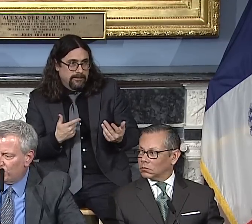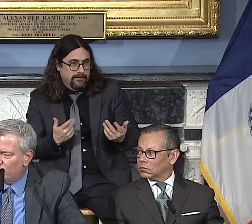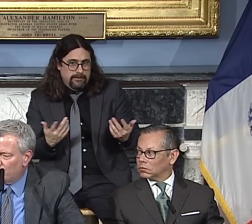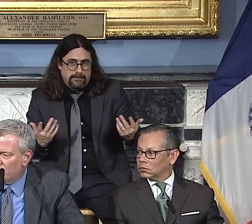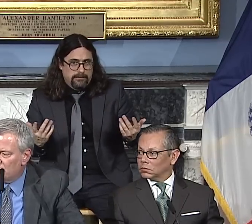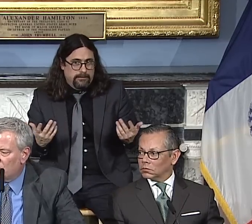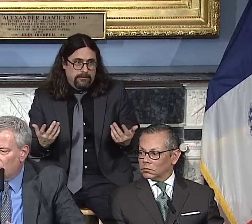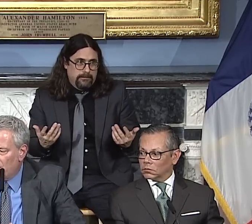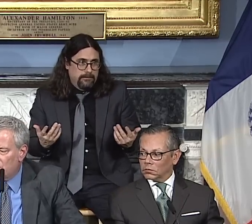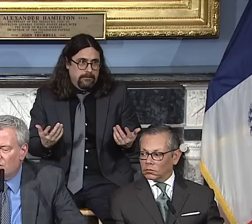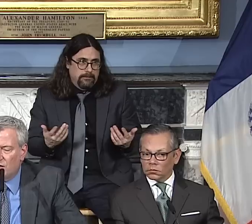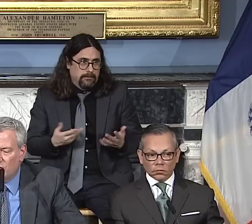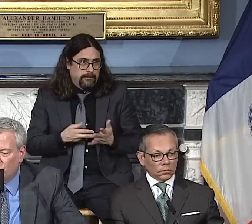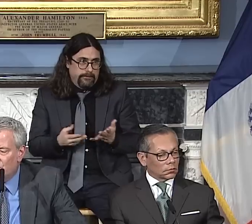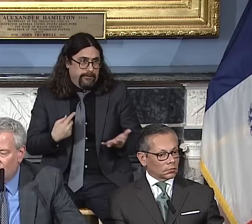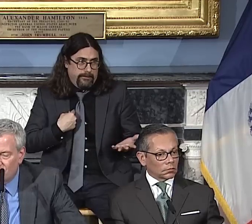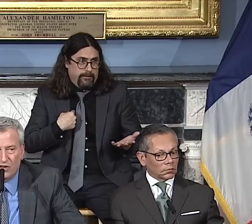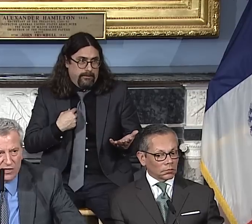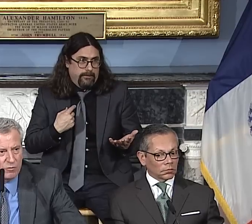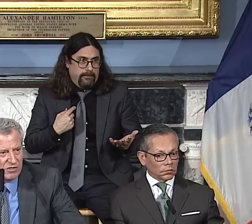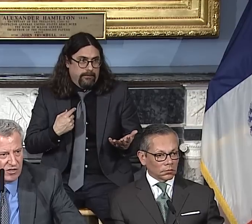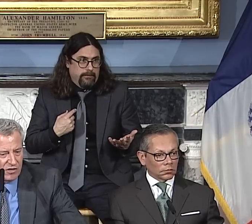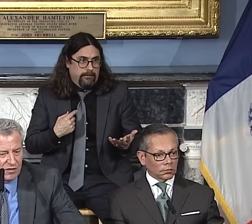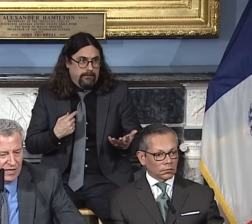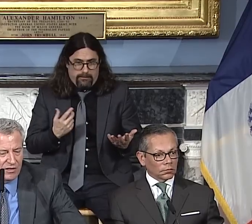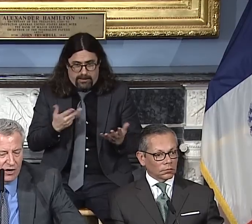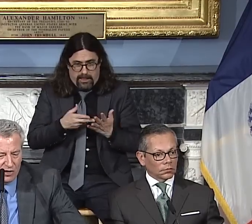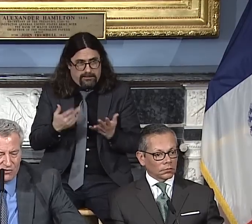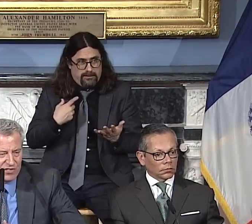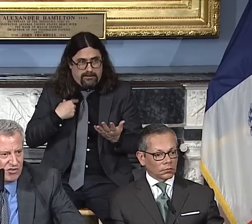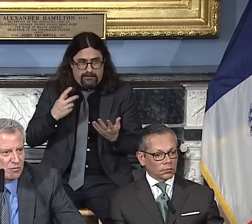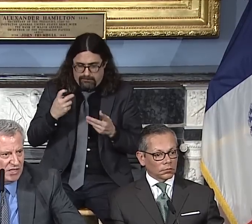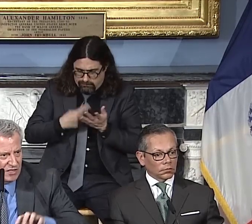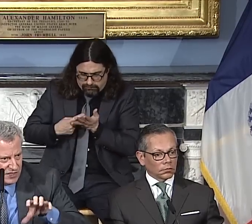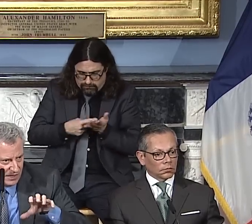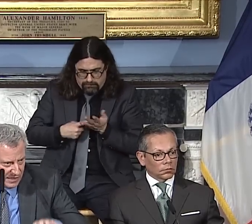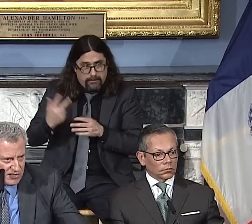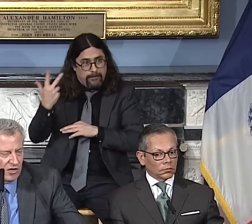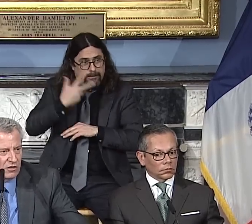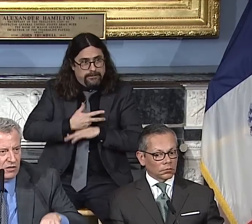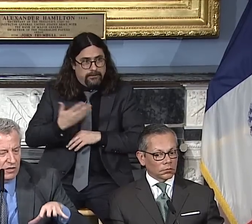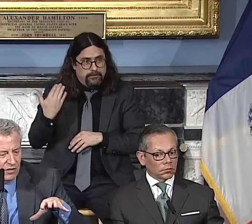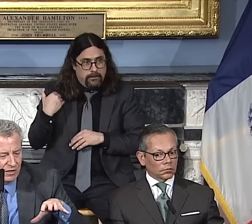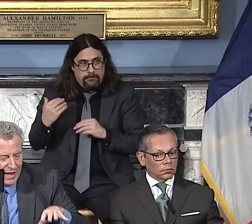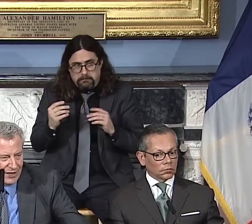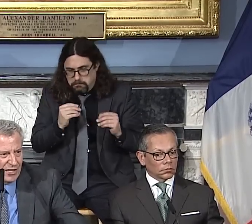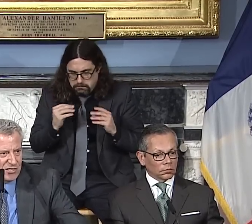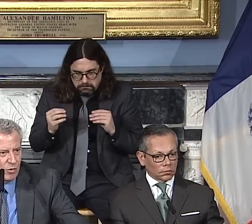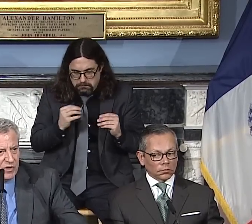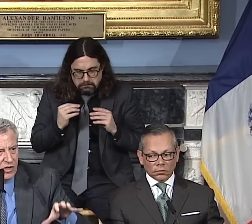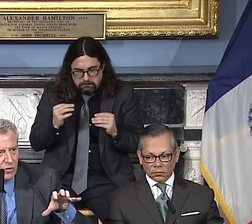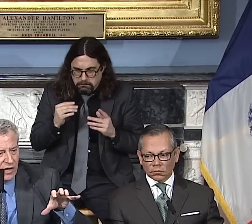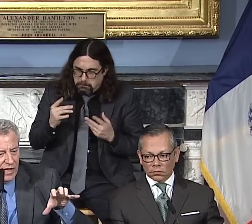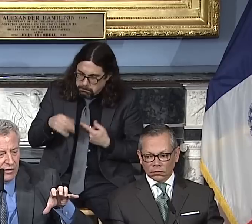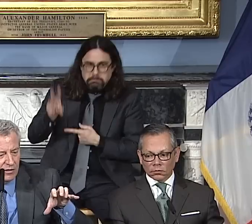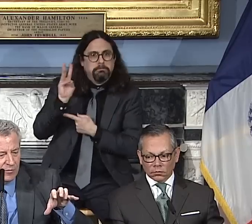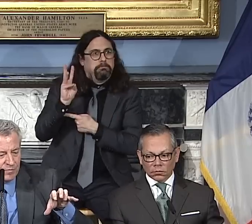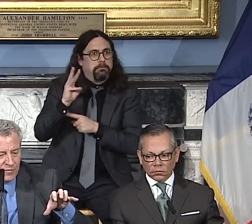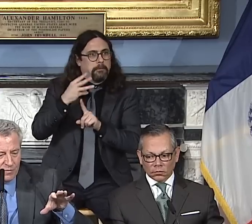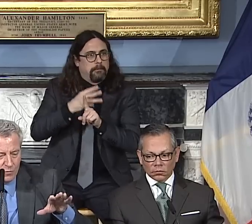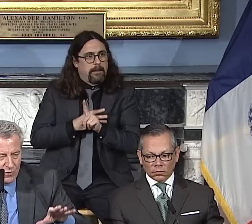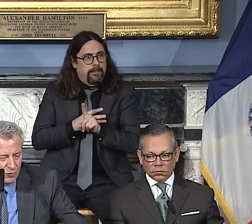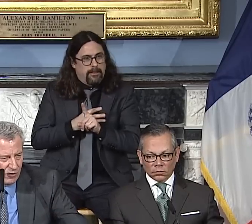feel like 3 or 4 days ago, based on, we started in our strategic meetings saying, let's start analyzing what we know,